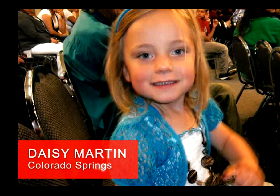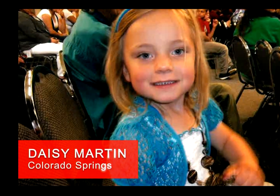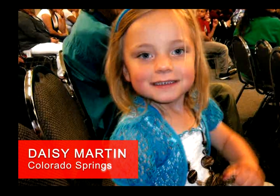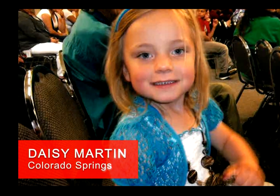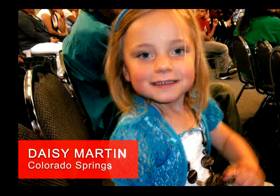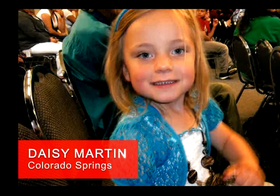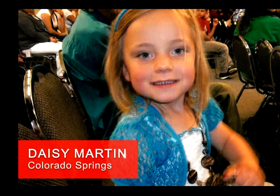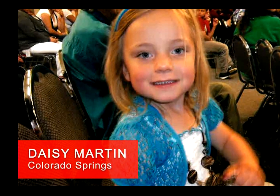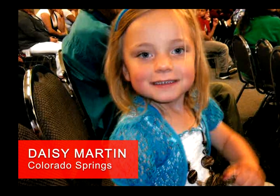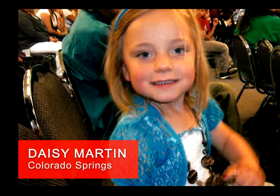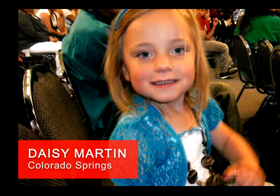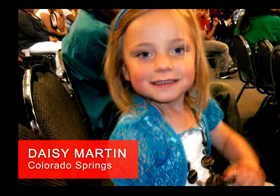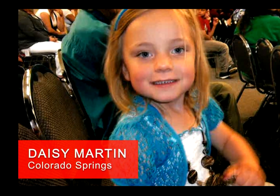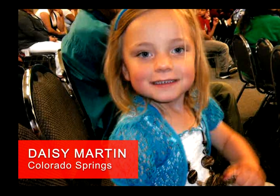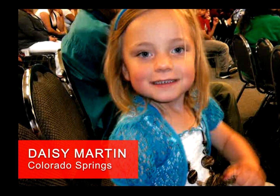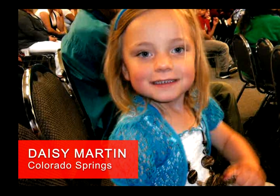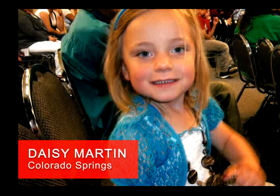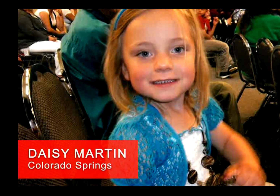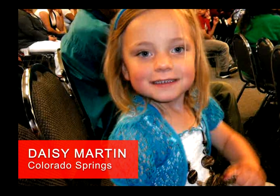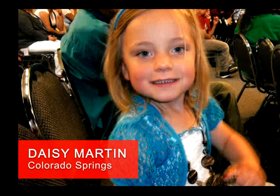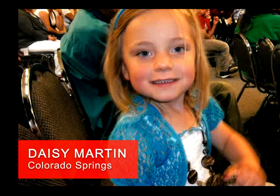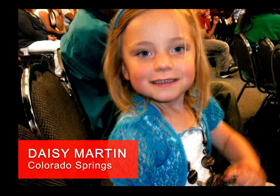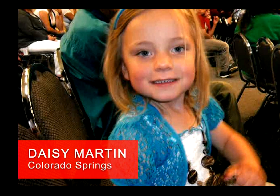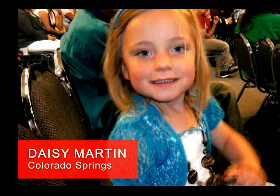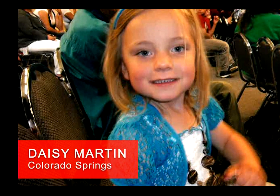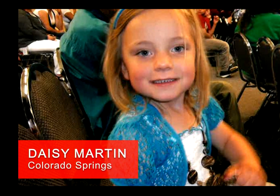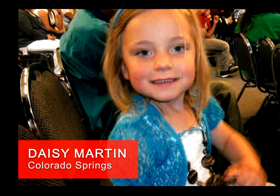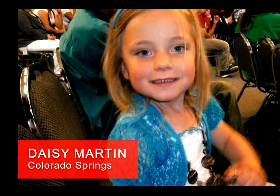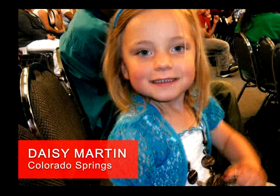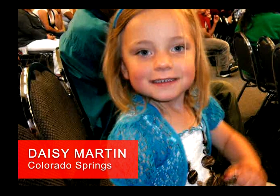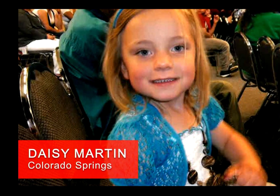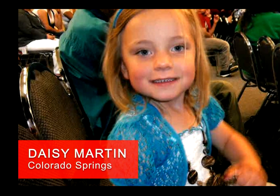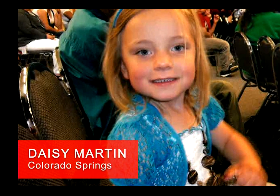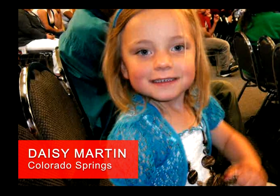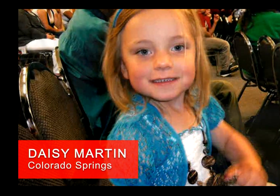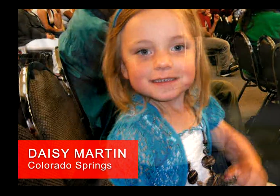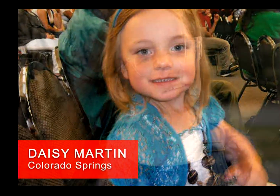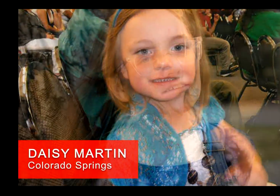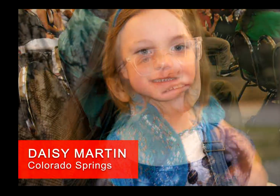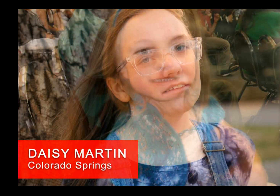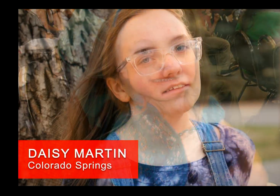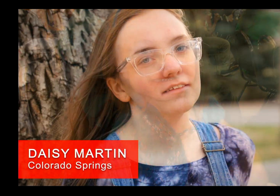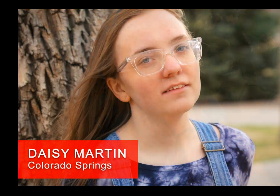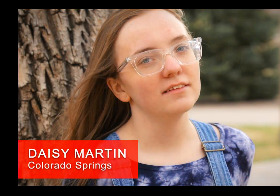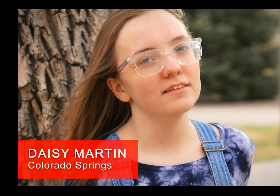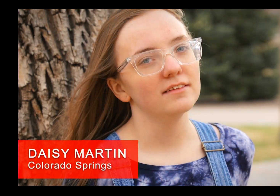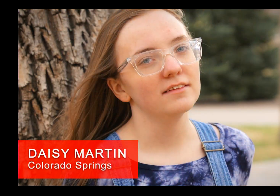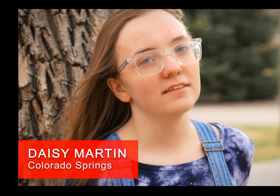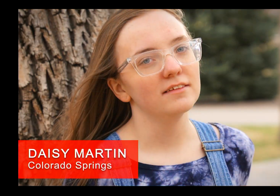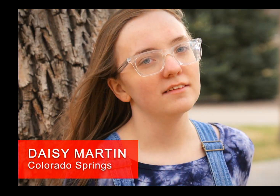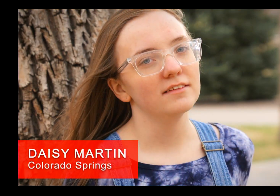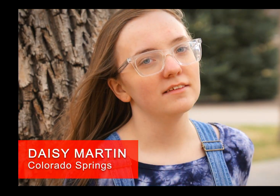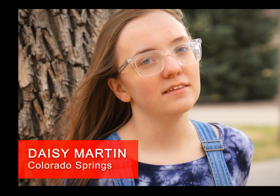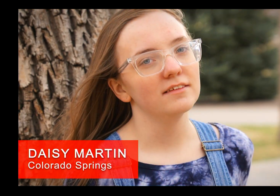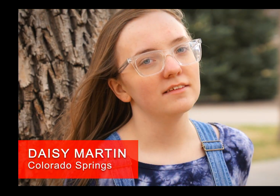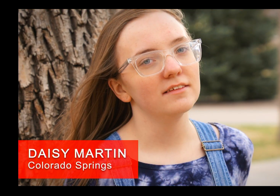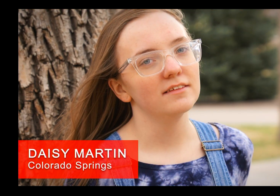audience, which fades into Daisy's senior picture of her looking up while leaning on a tree that is behind her.